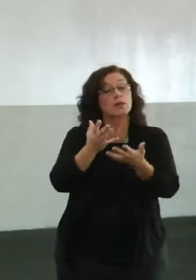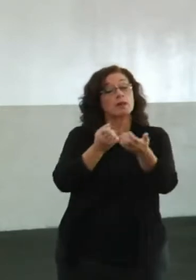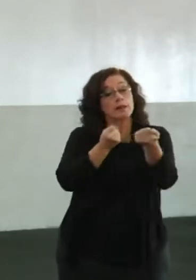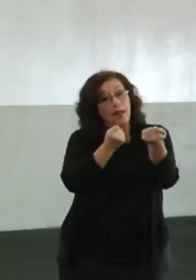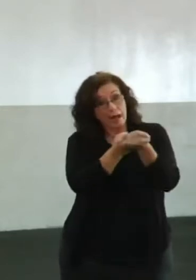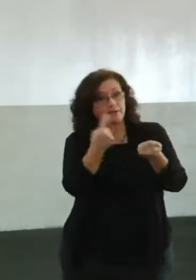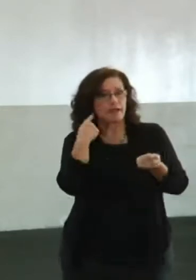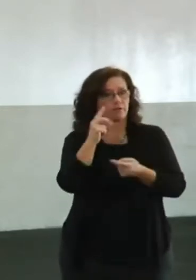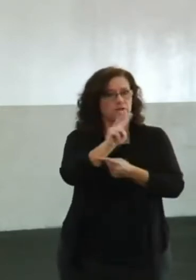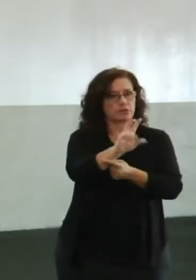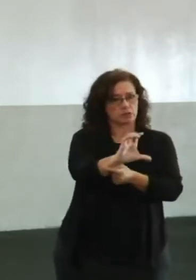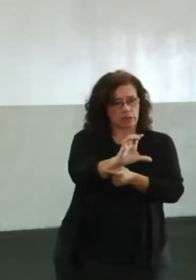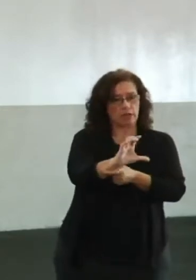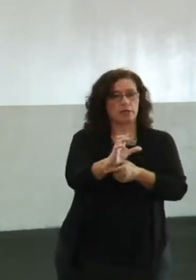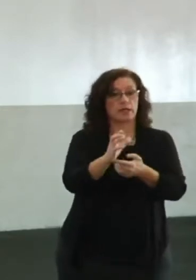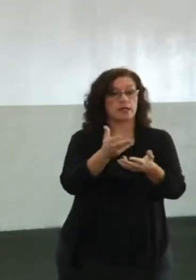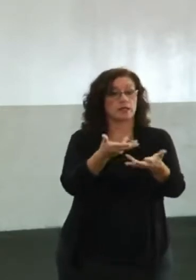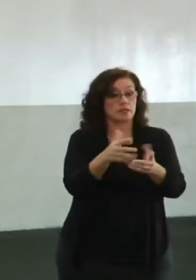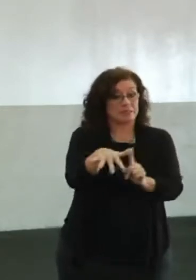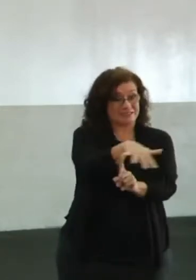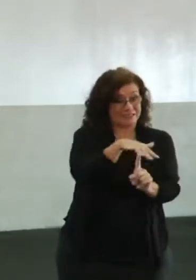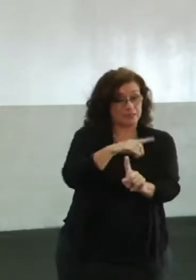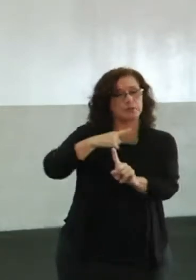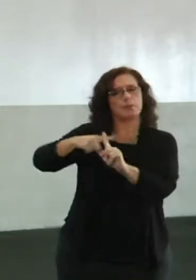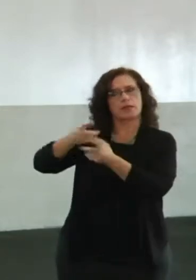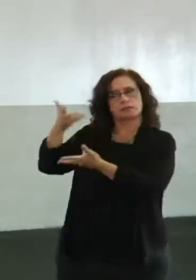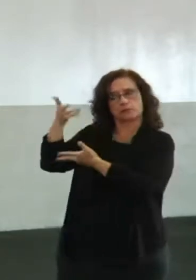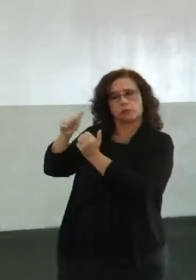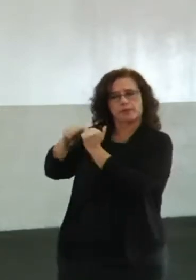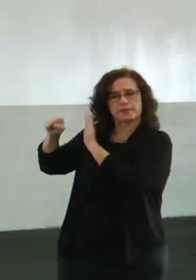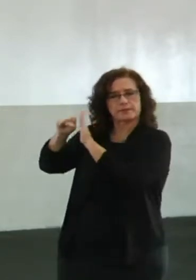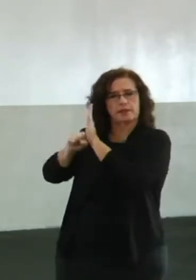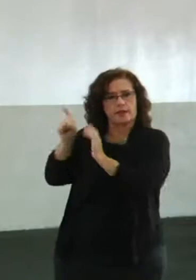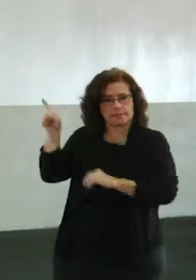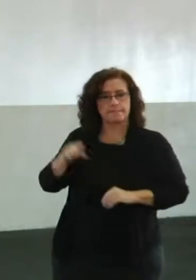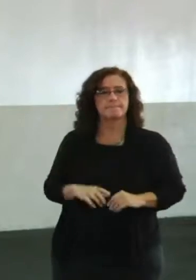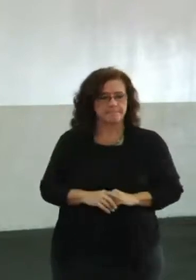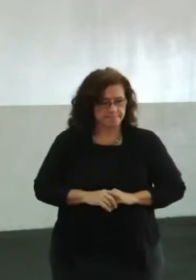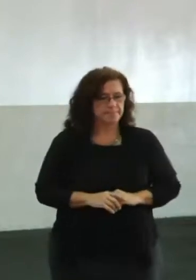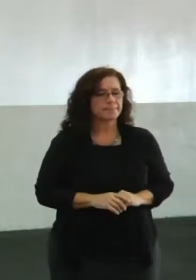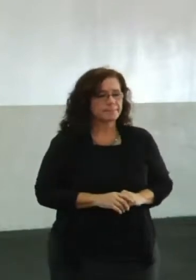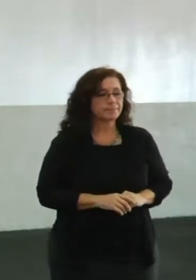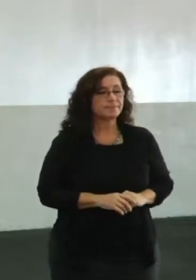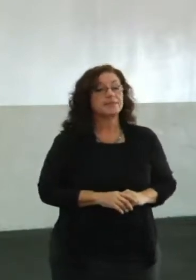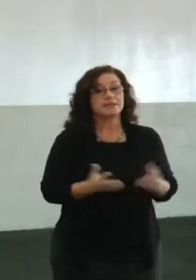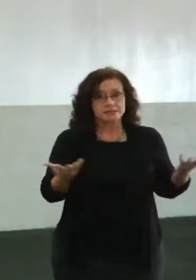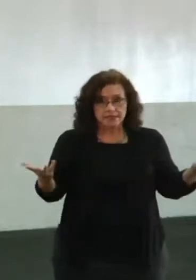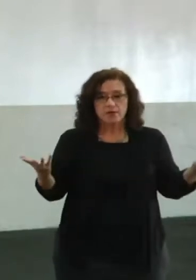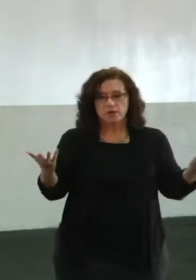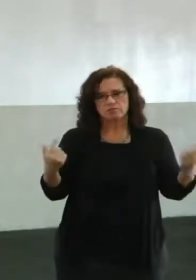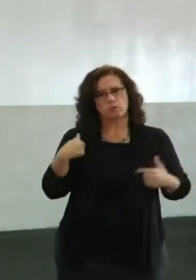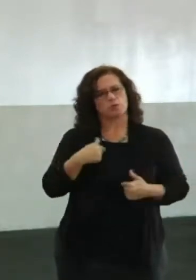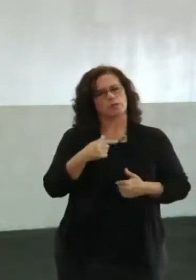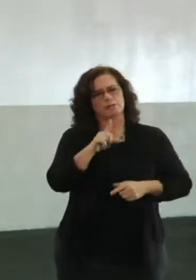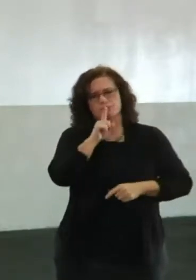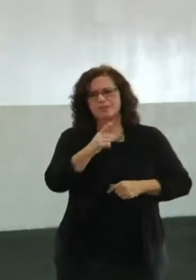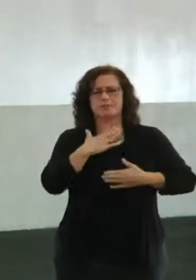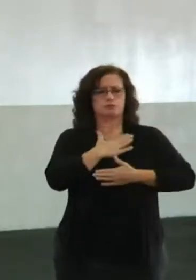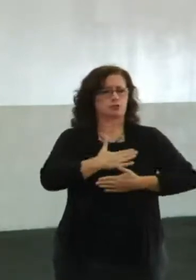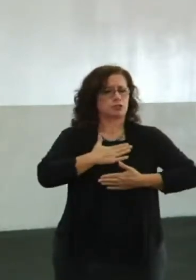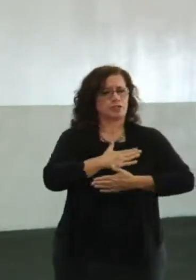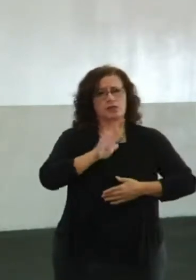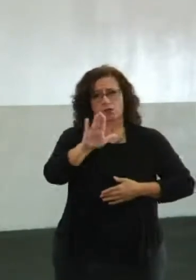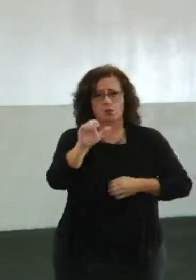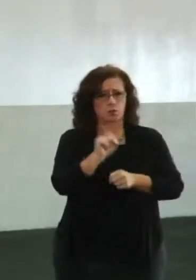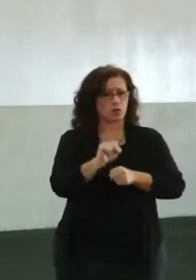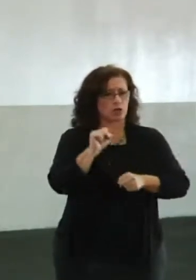County, but also as part of our overall county networks. So with that, Ventura County, we really appreciate what you're doing. We're standing here at the